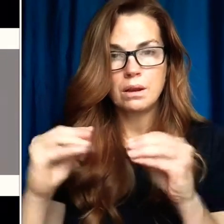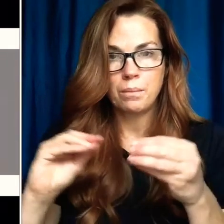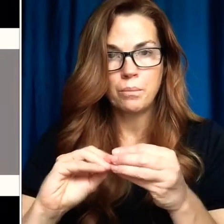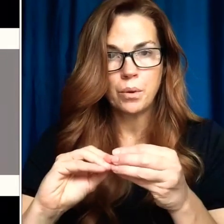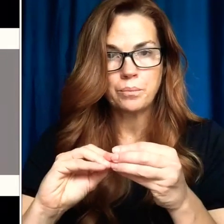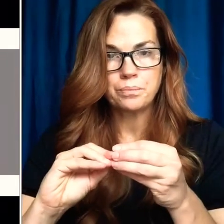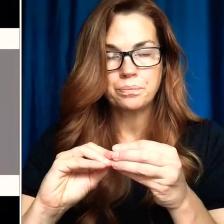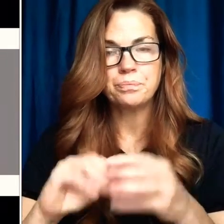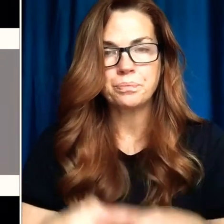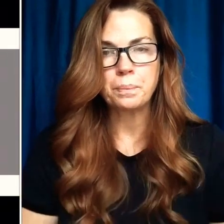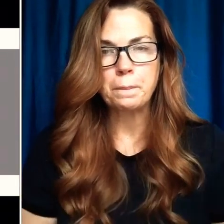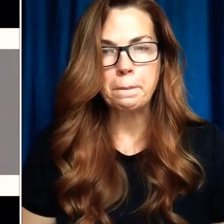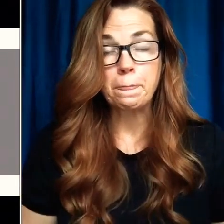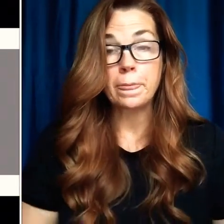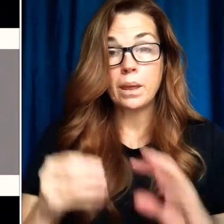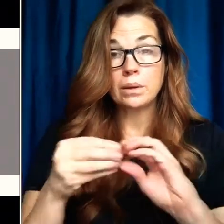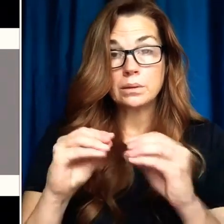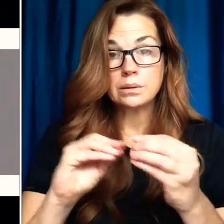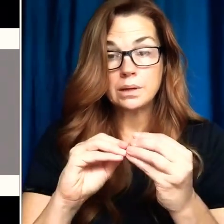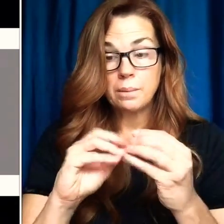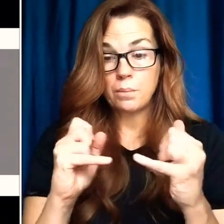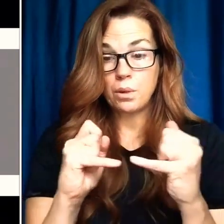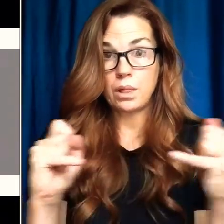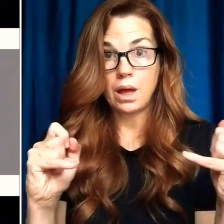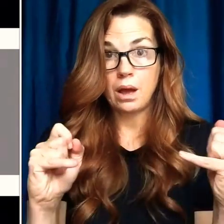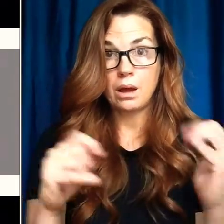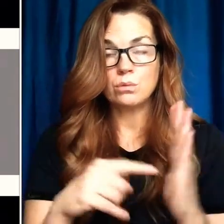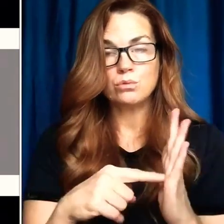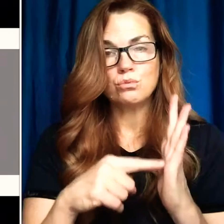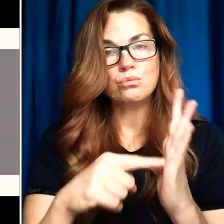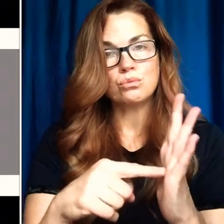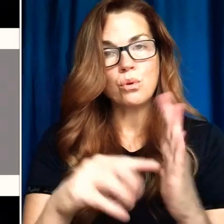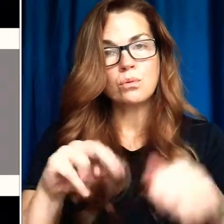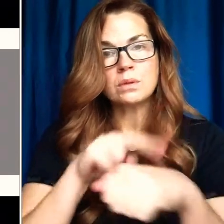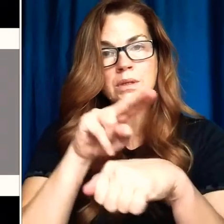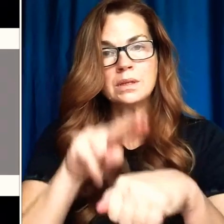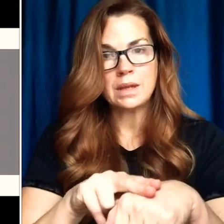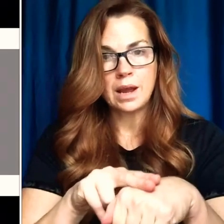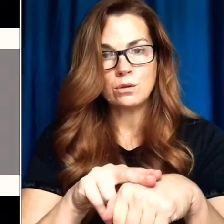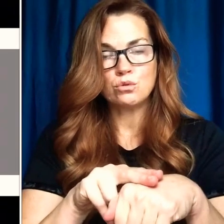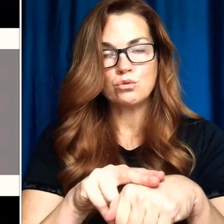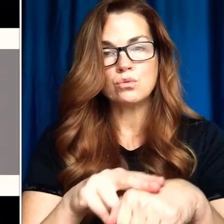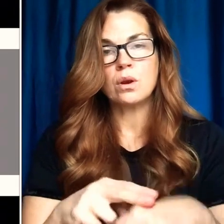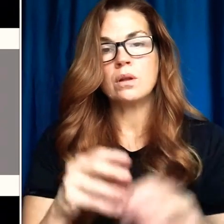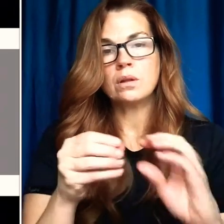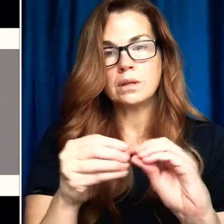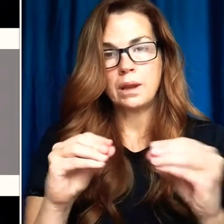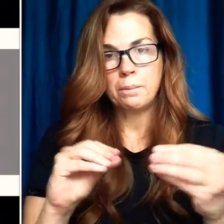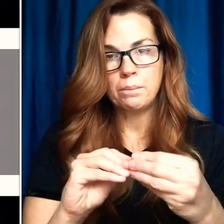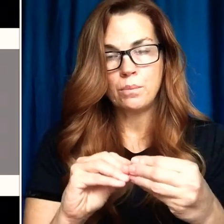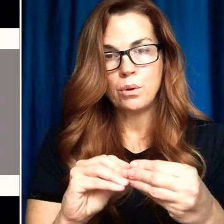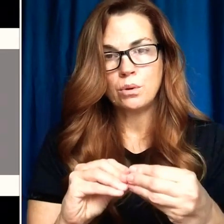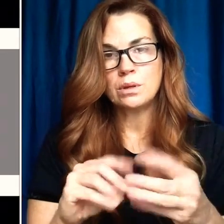of natural numbers, this is what we expect to see. Numbers beginning at 1, going up by ones.